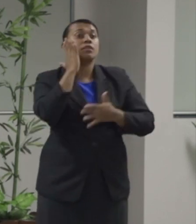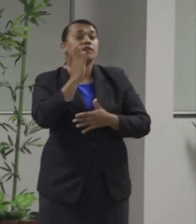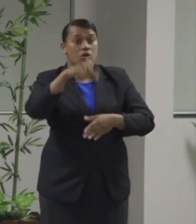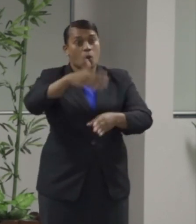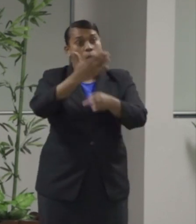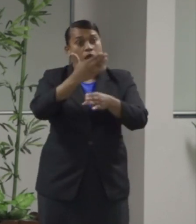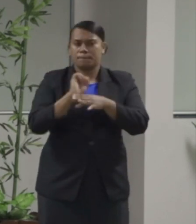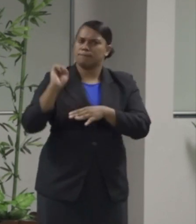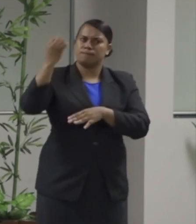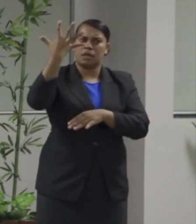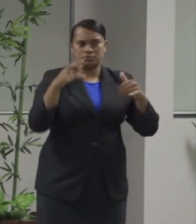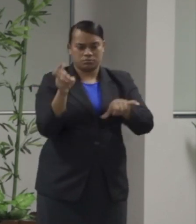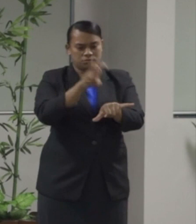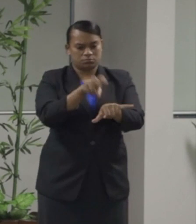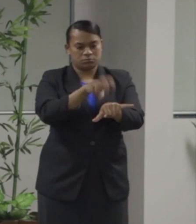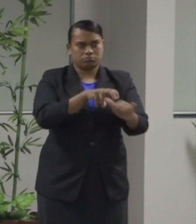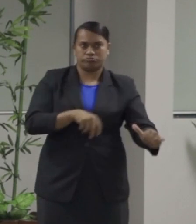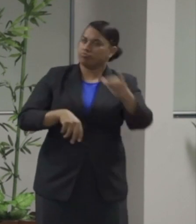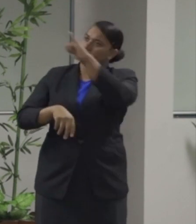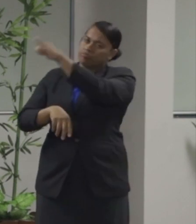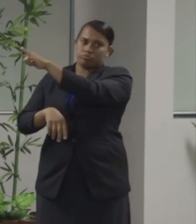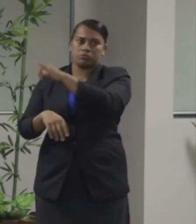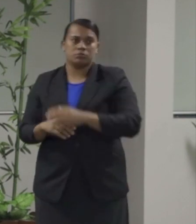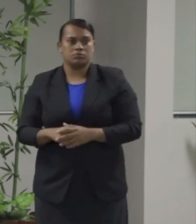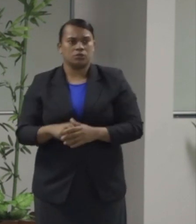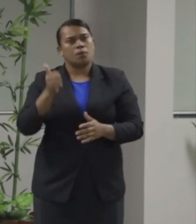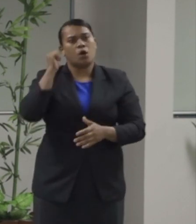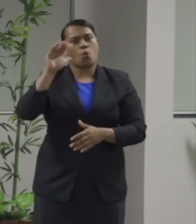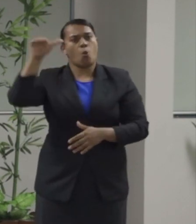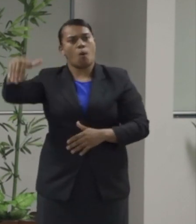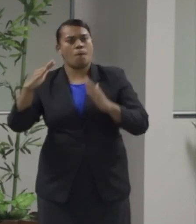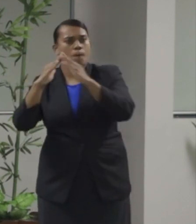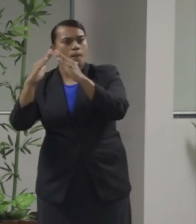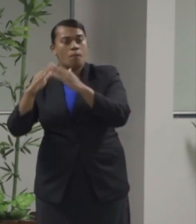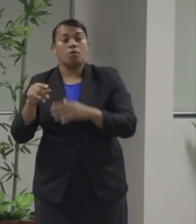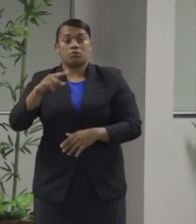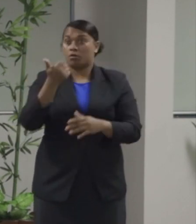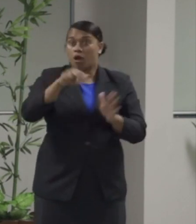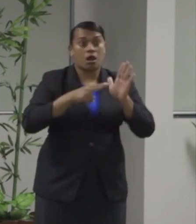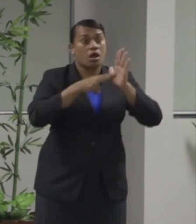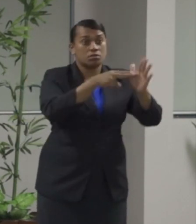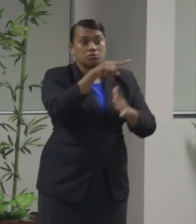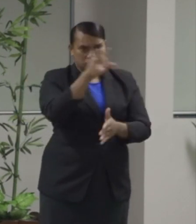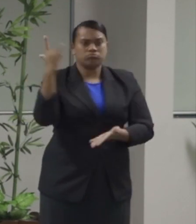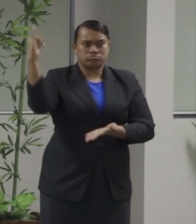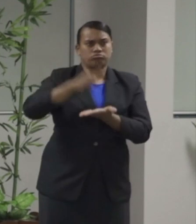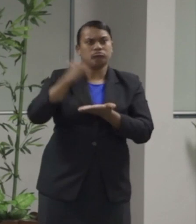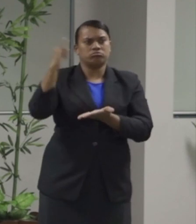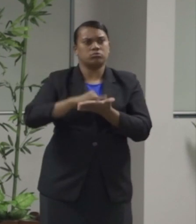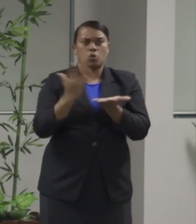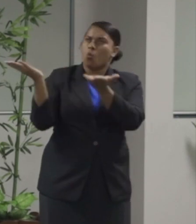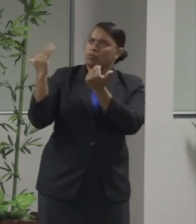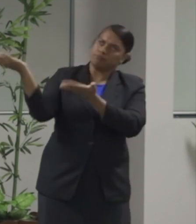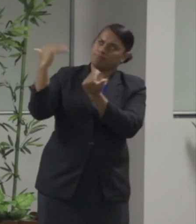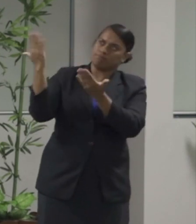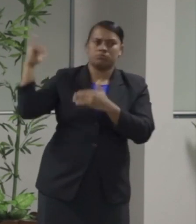Nadi Airport is closed to regular passenger travel, these flights were critical to repatriate people and bring in